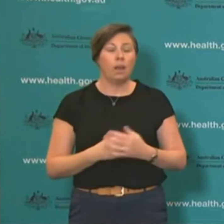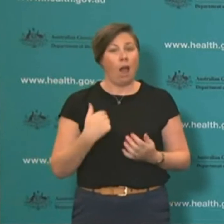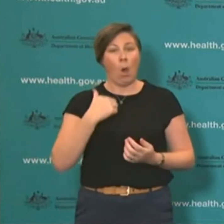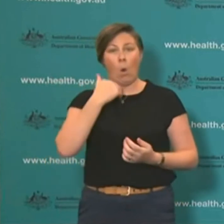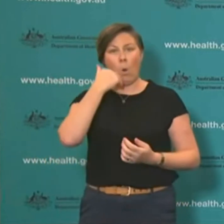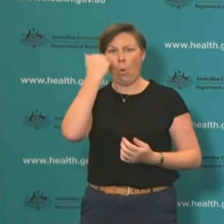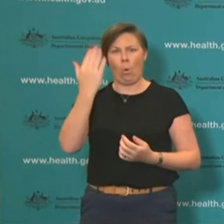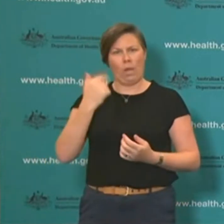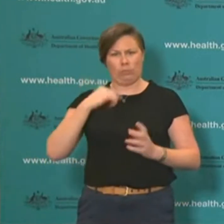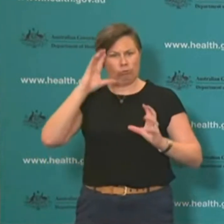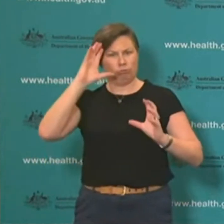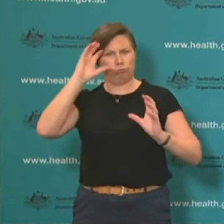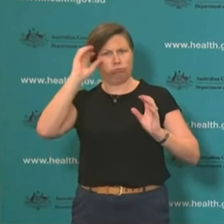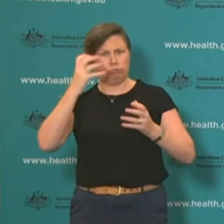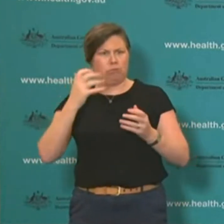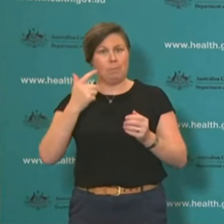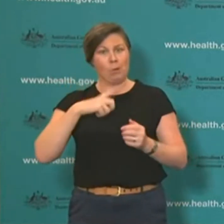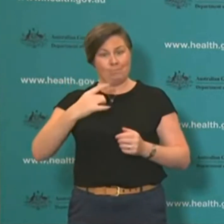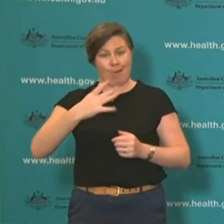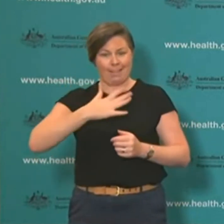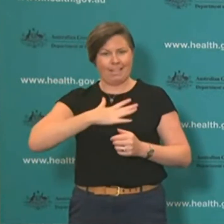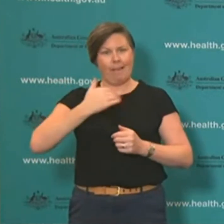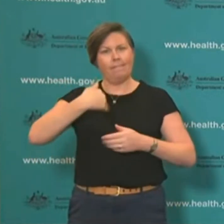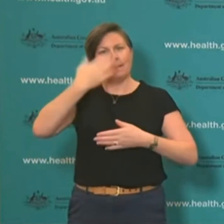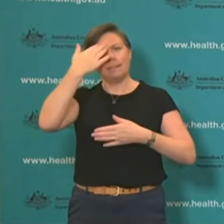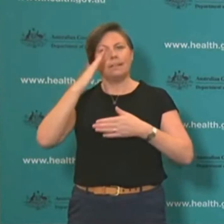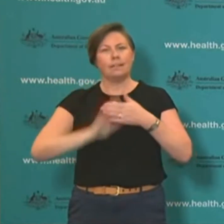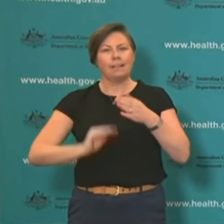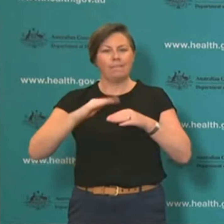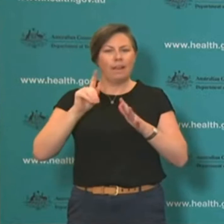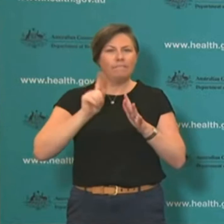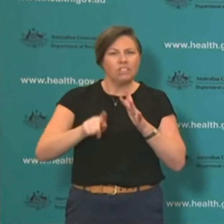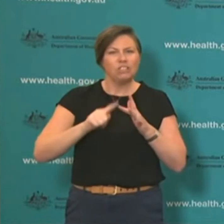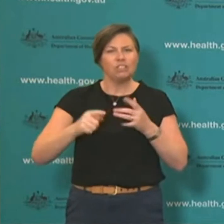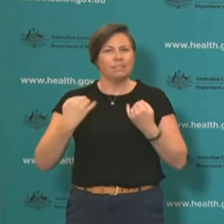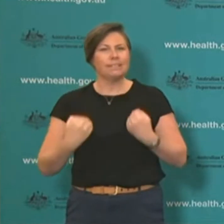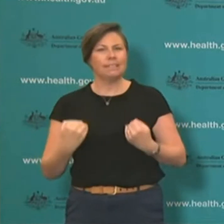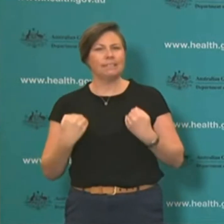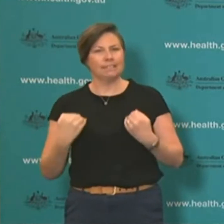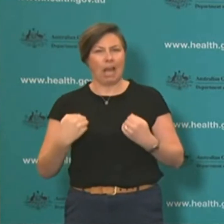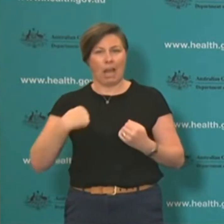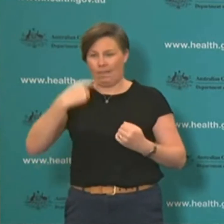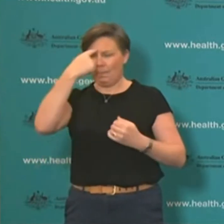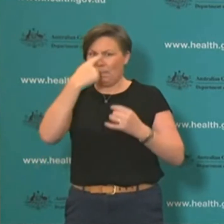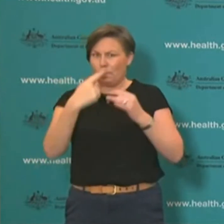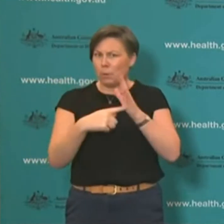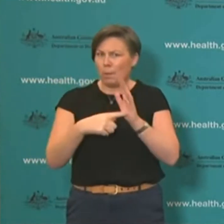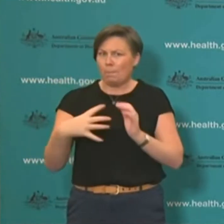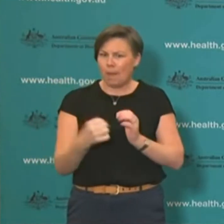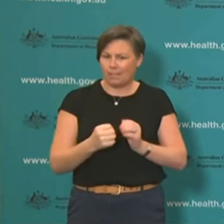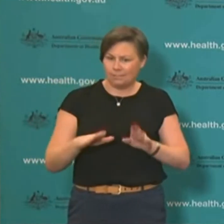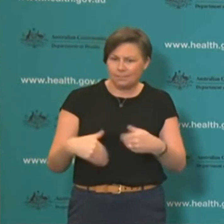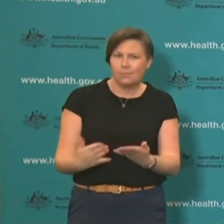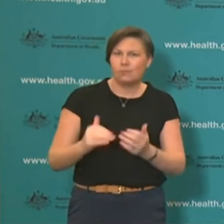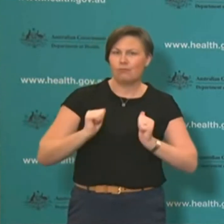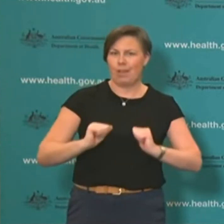in infection prevention control as an infectious disease physician, but what I'm going to point out is that the precautions that we're asking people